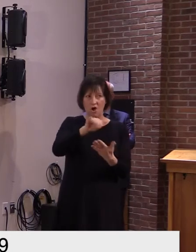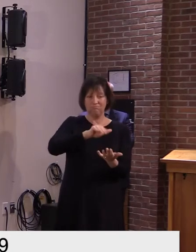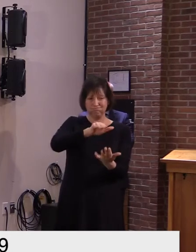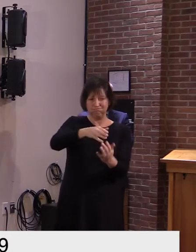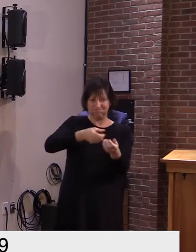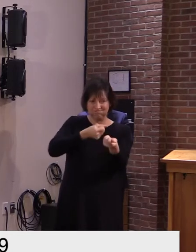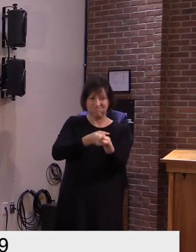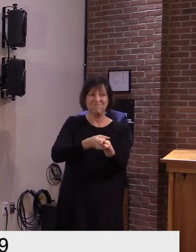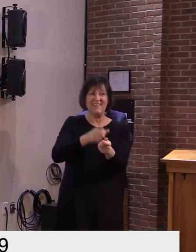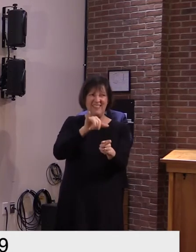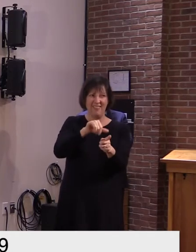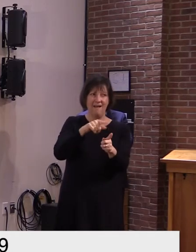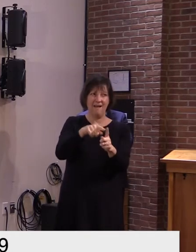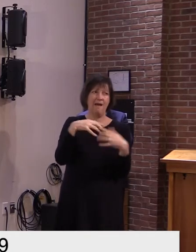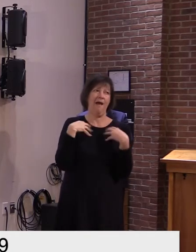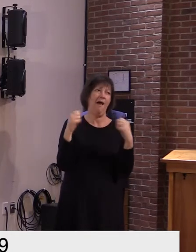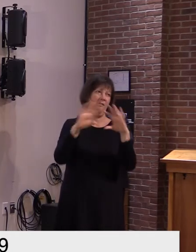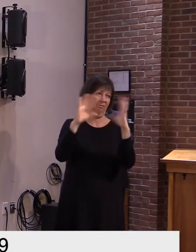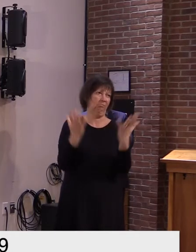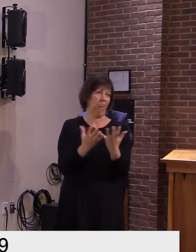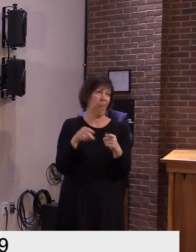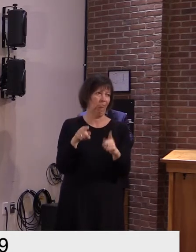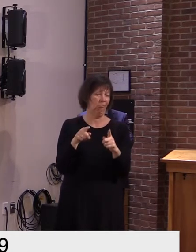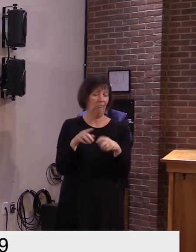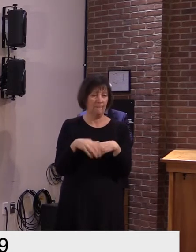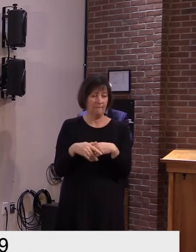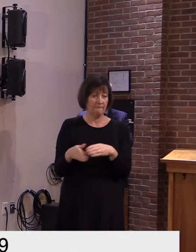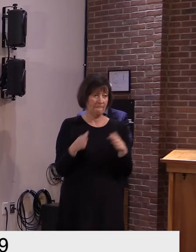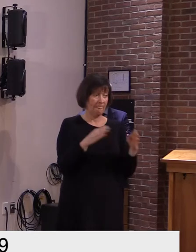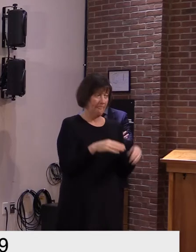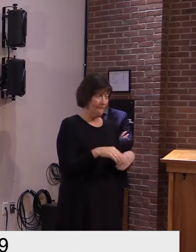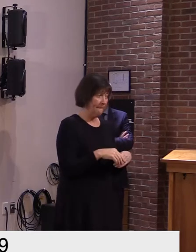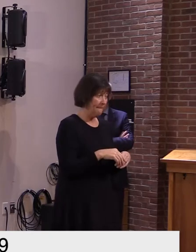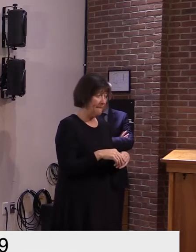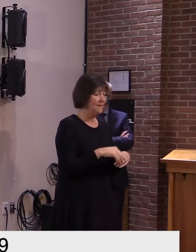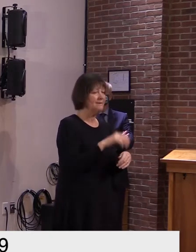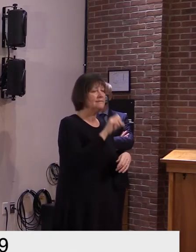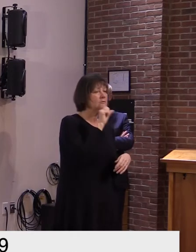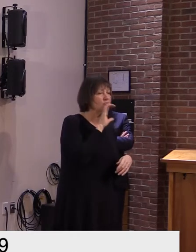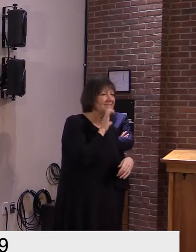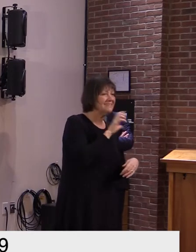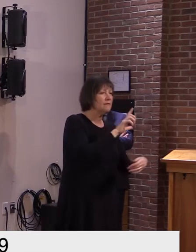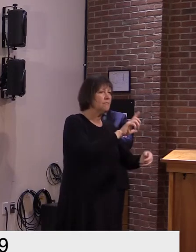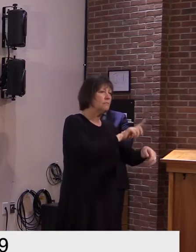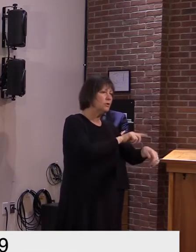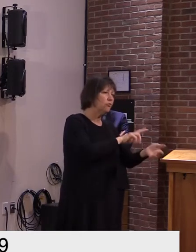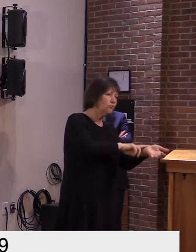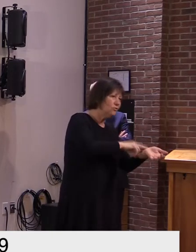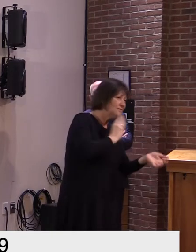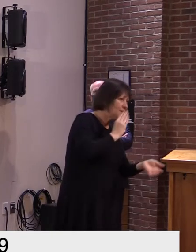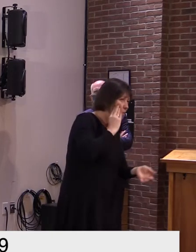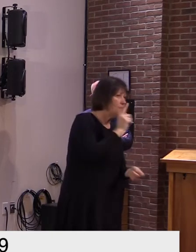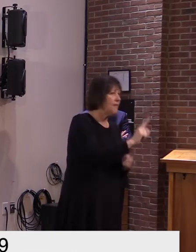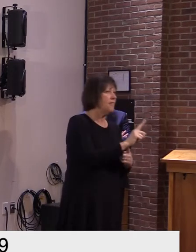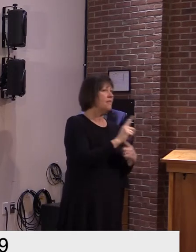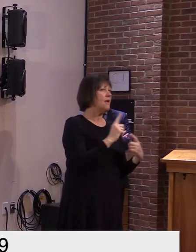The long-term care is plugged into Pfizer regular shipments.